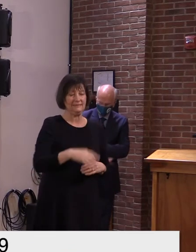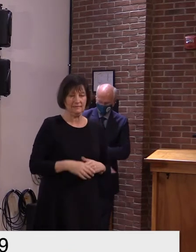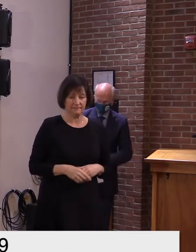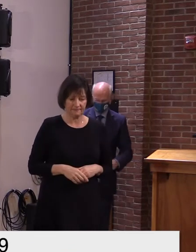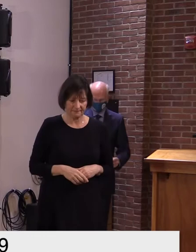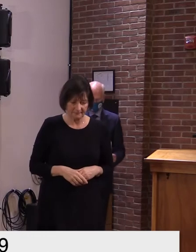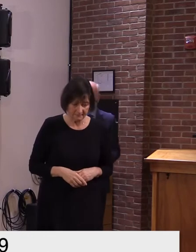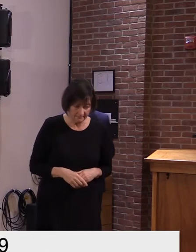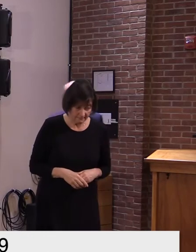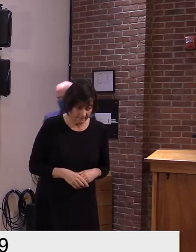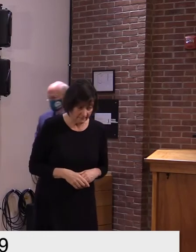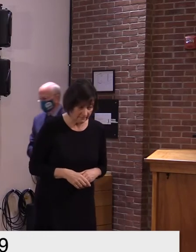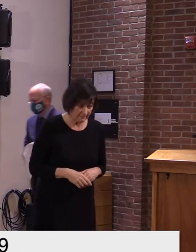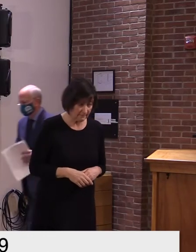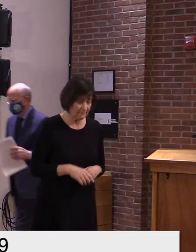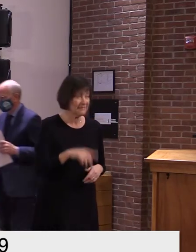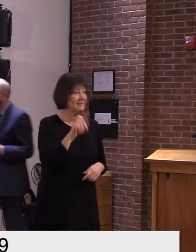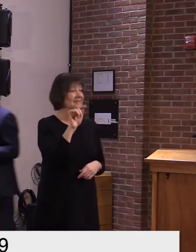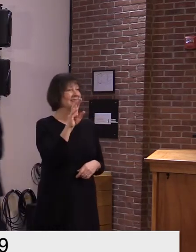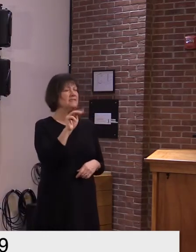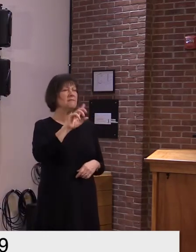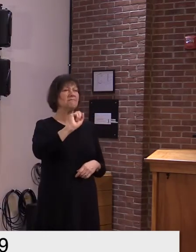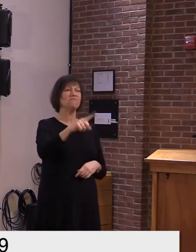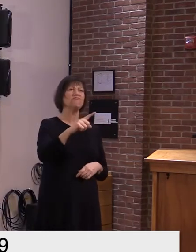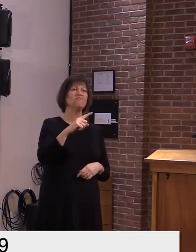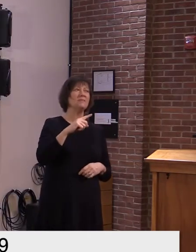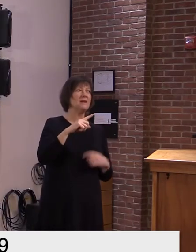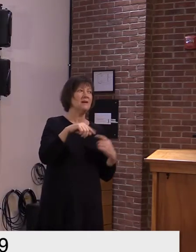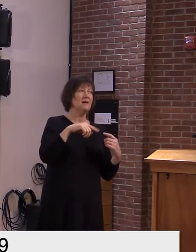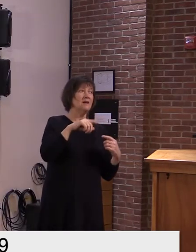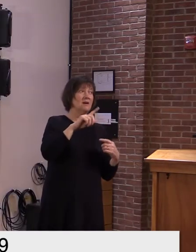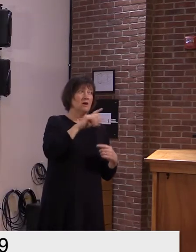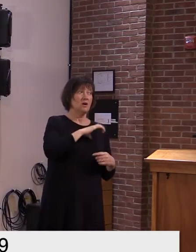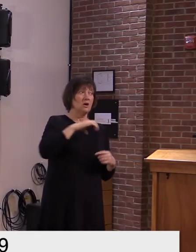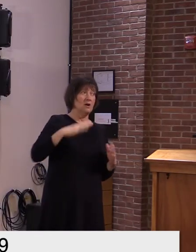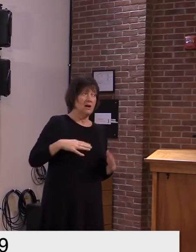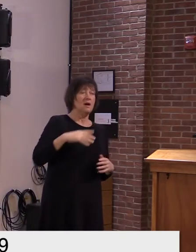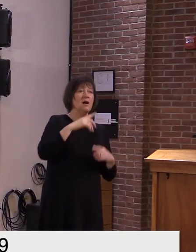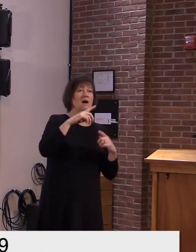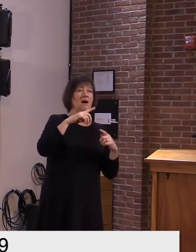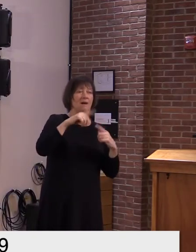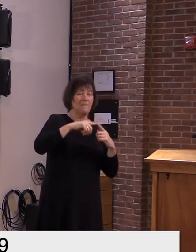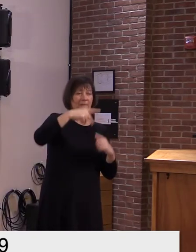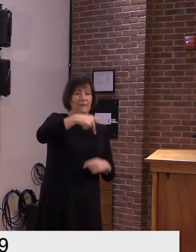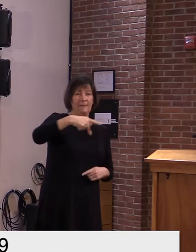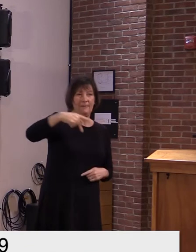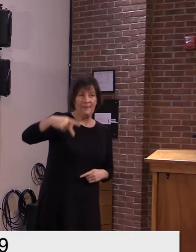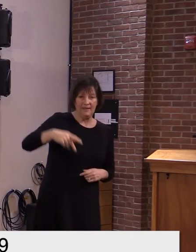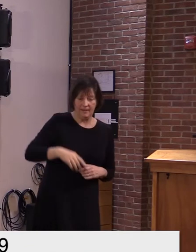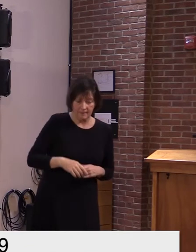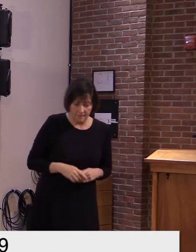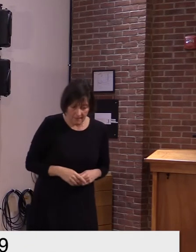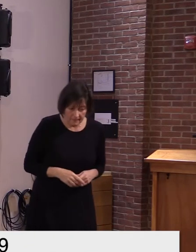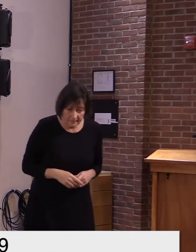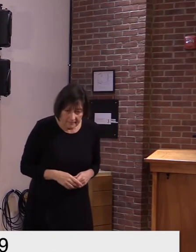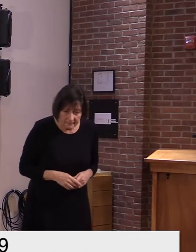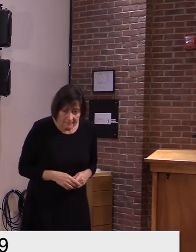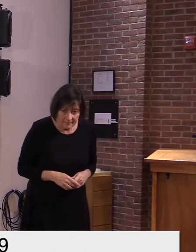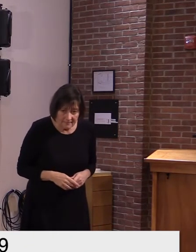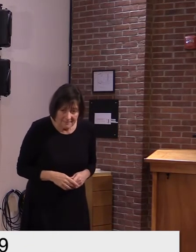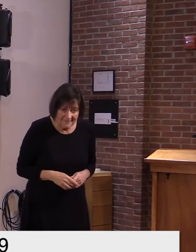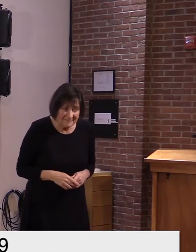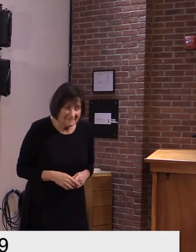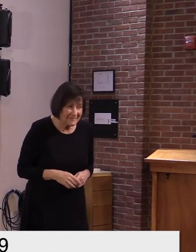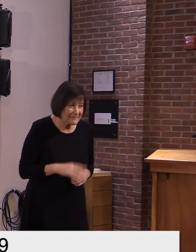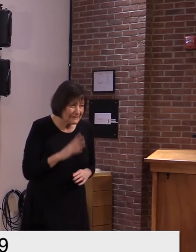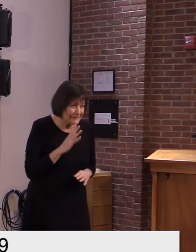Hi, Congressman Welch. I had a question about the PPP forgiveness. A lot of small businesses that got it the last time are running